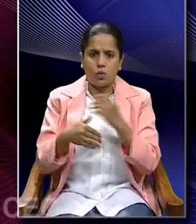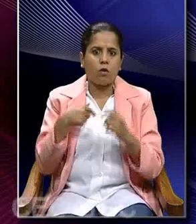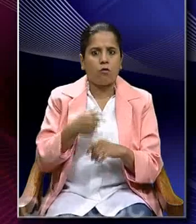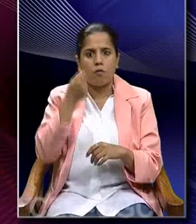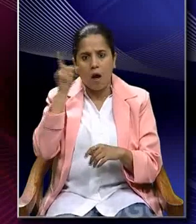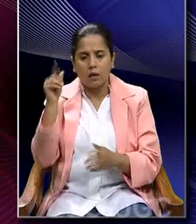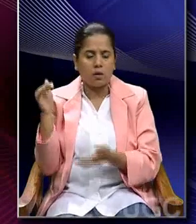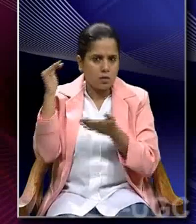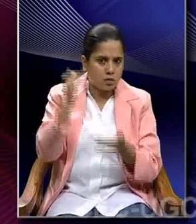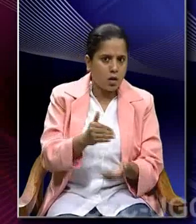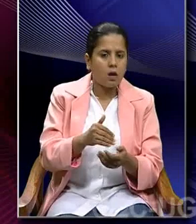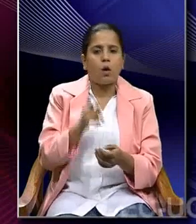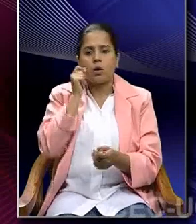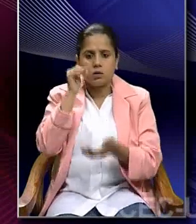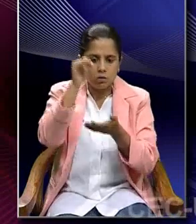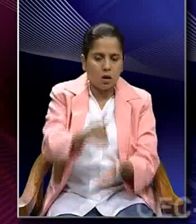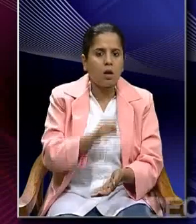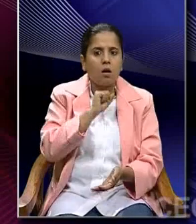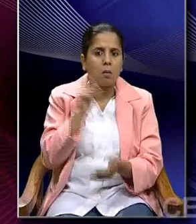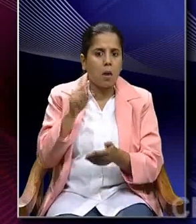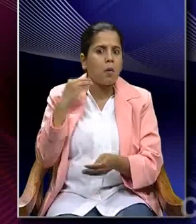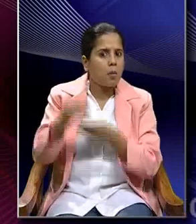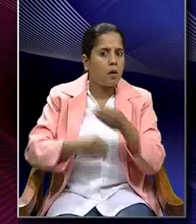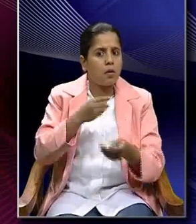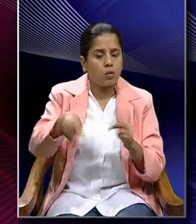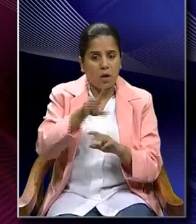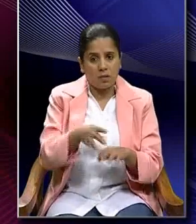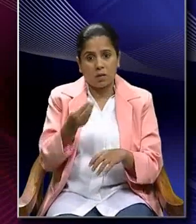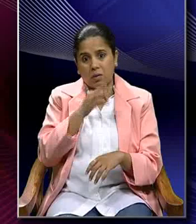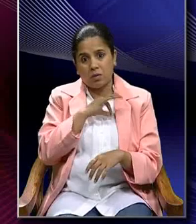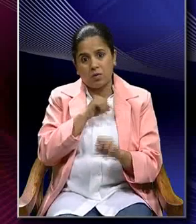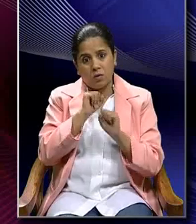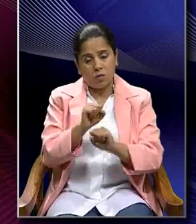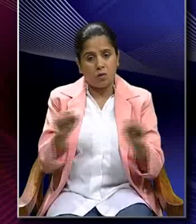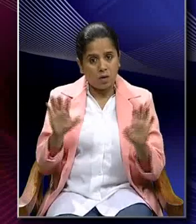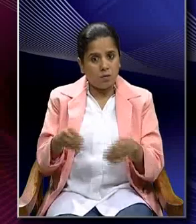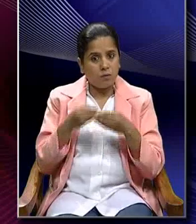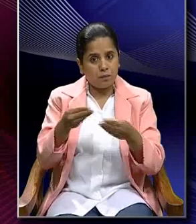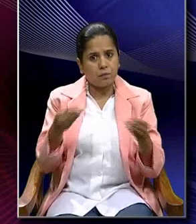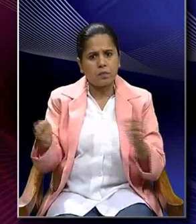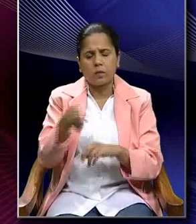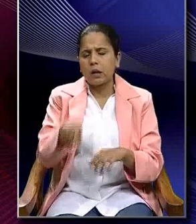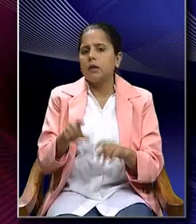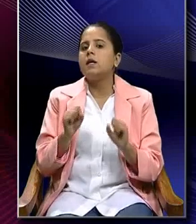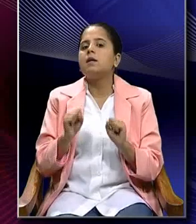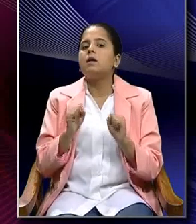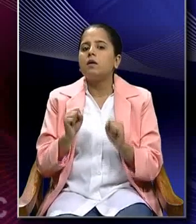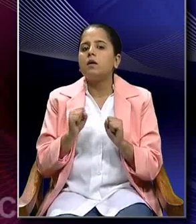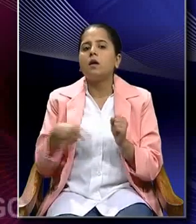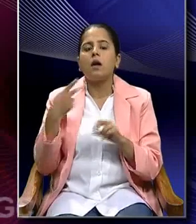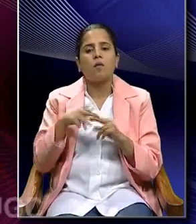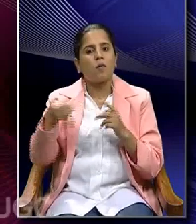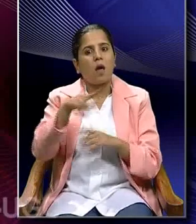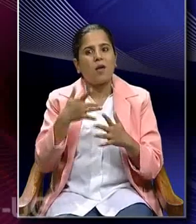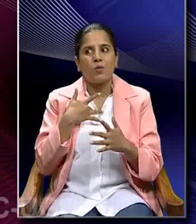the son to the grandson, or you have certain privileges given to the men, it would be very difficult, even if one